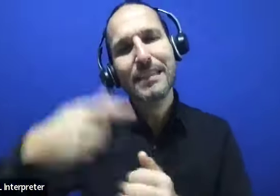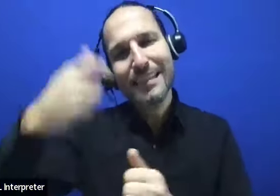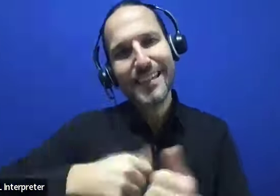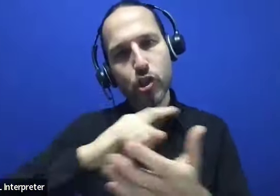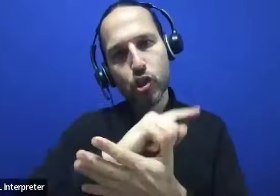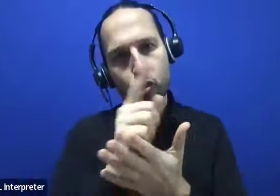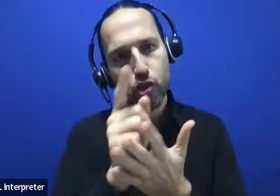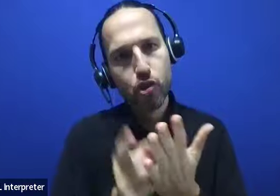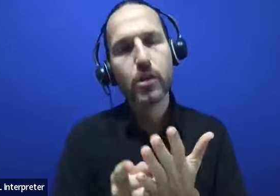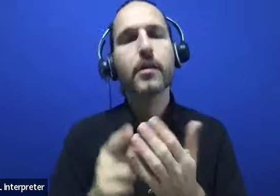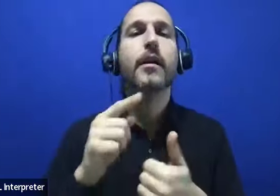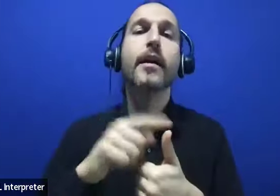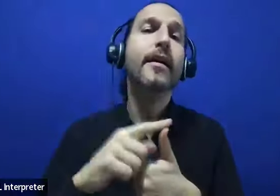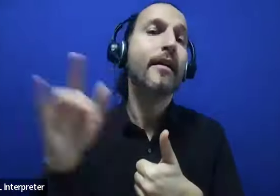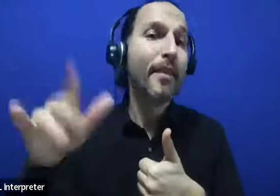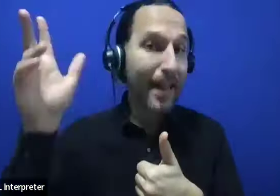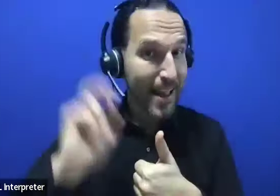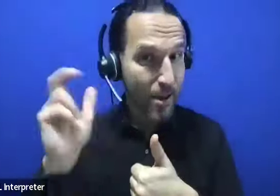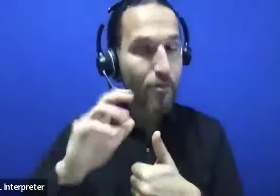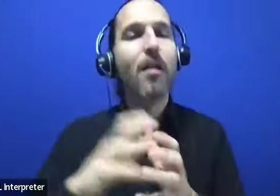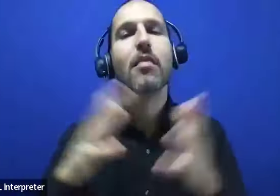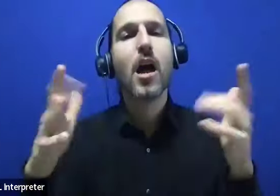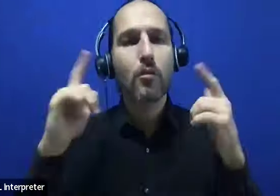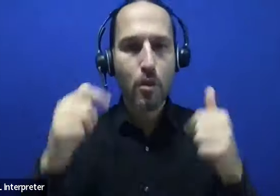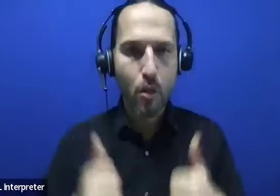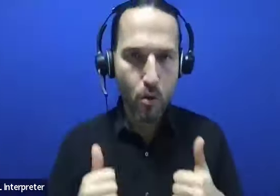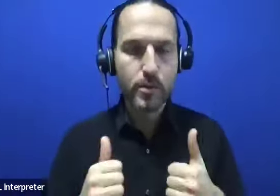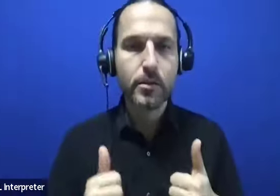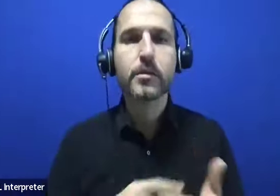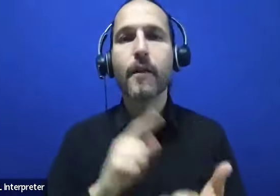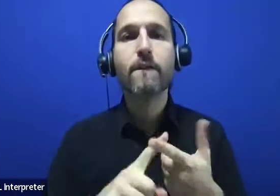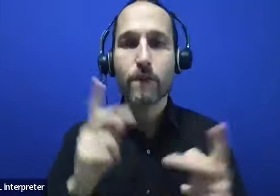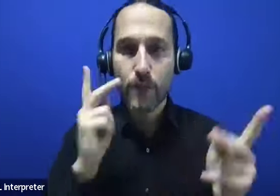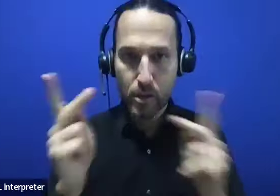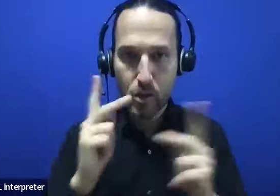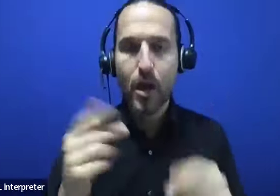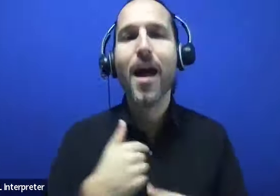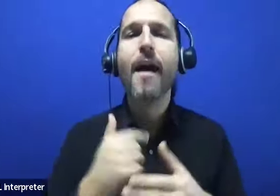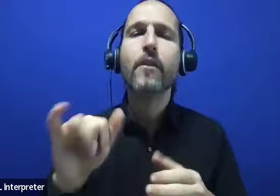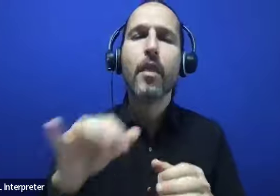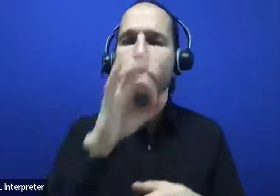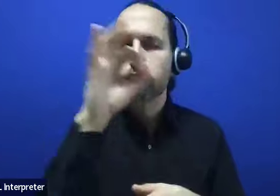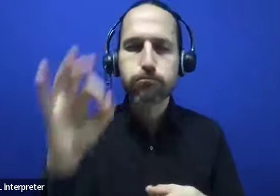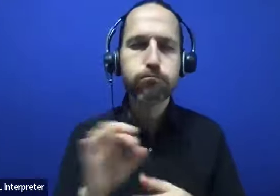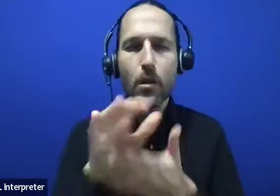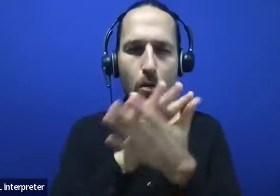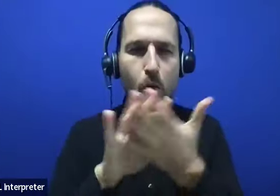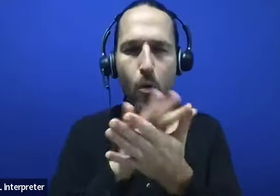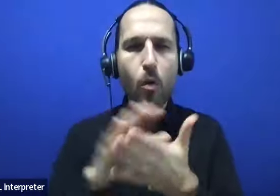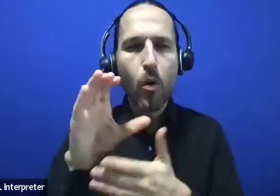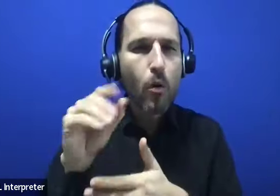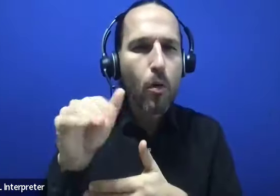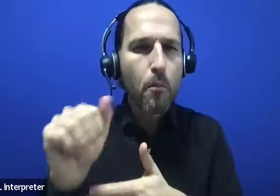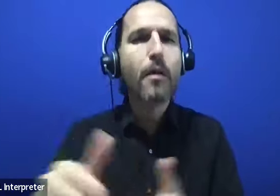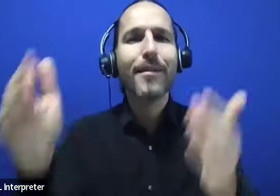hearing. And we have lots of sensory neural hearing loss in charge. Vision, we have the colobomans.